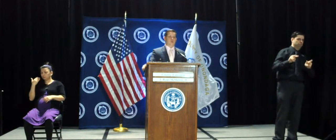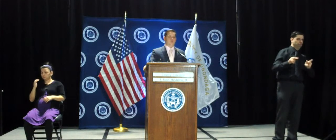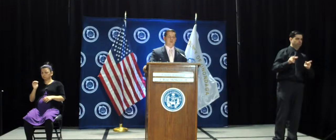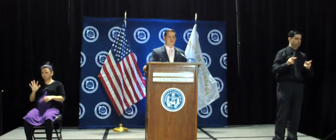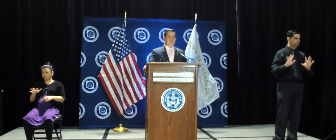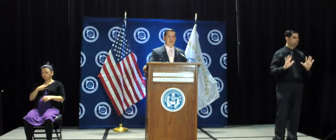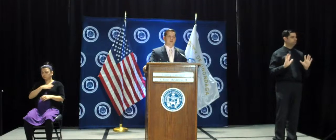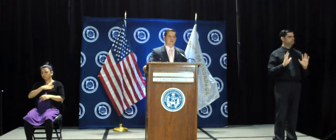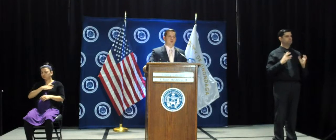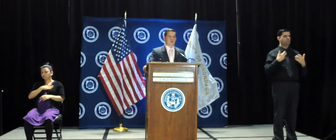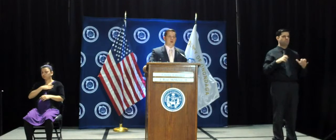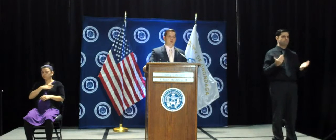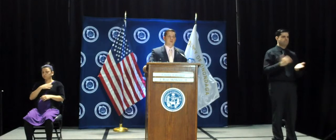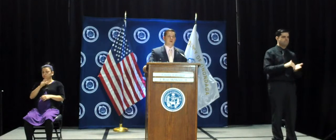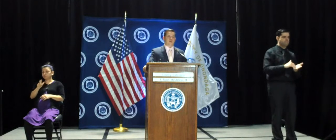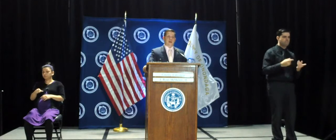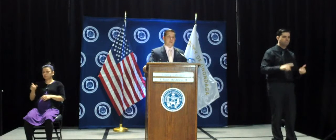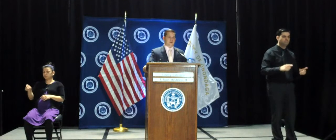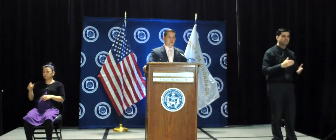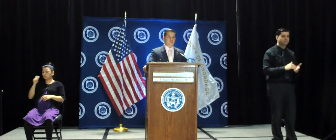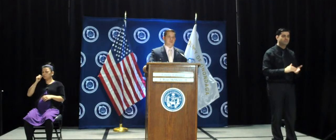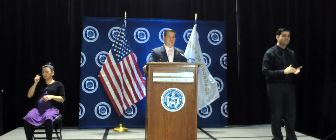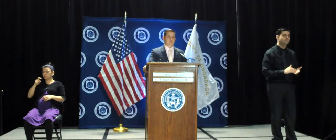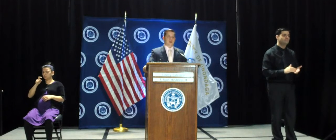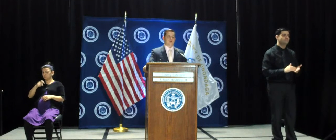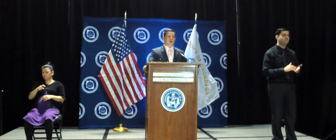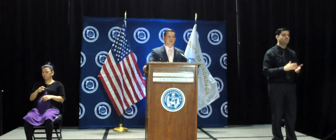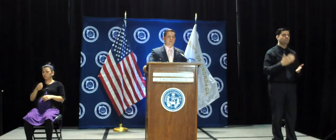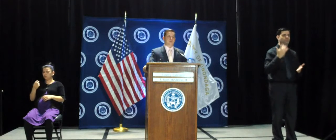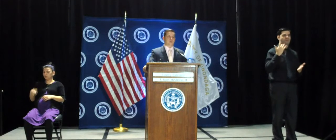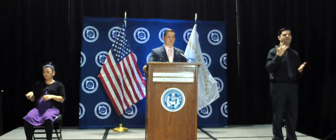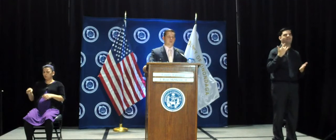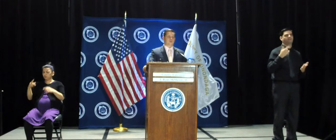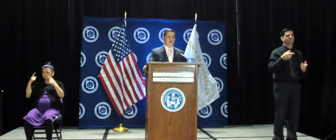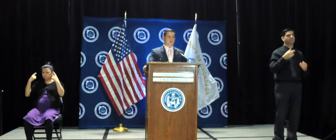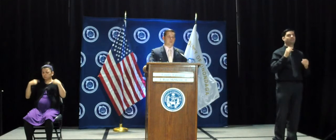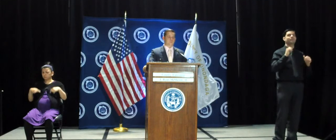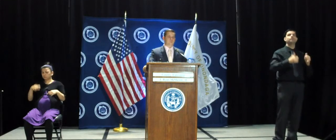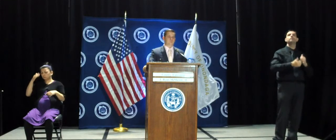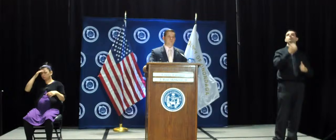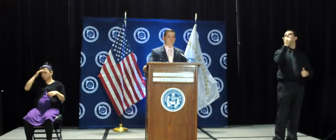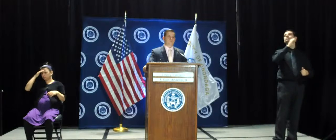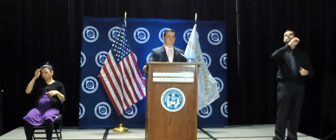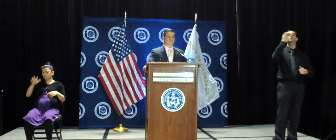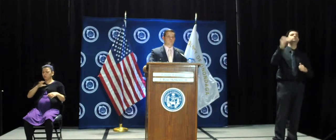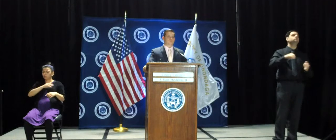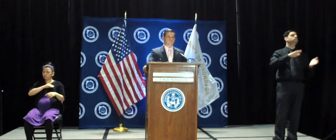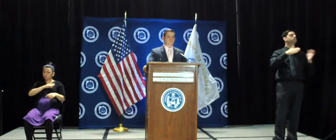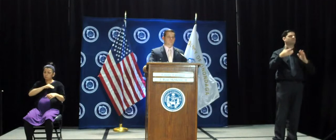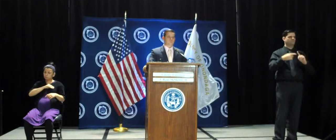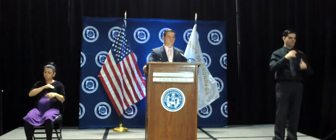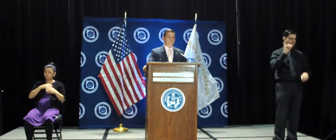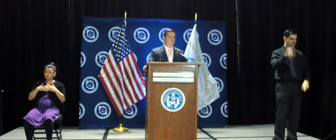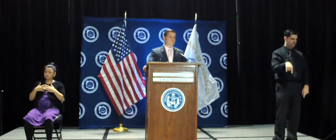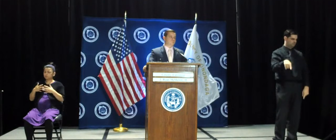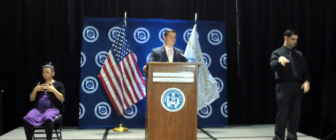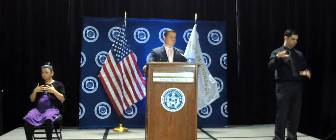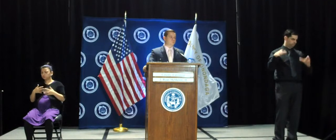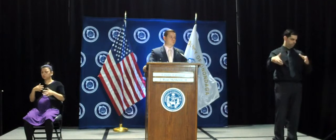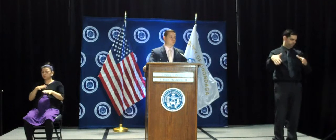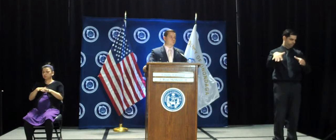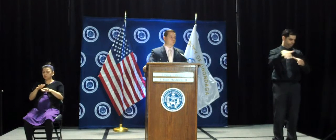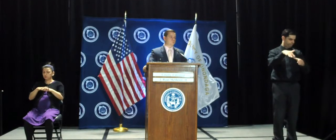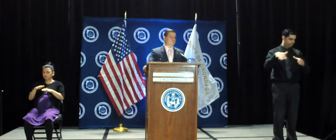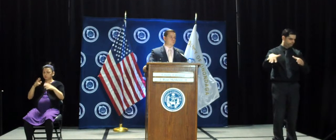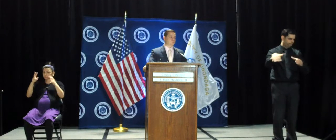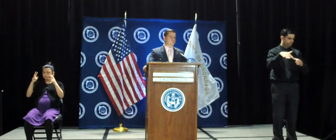then folks who obviously have the underlying conditions and have a hard time dealing with this virus. You know, Brian, how